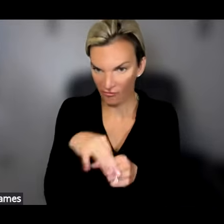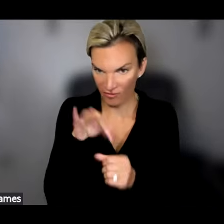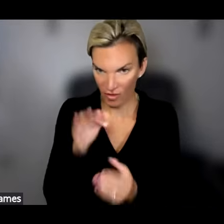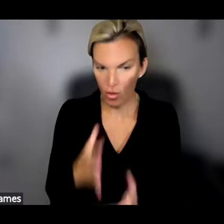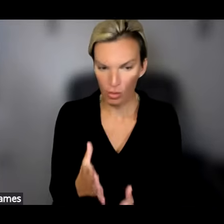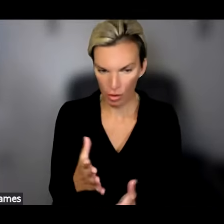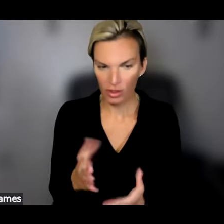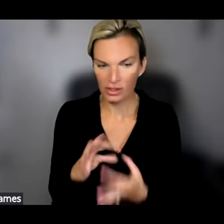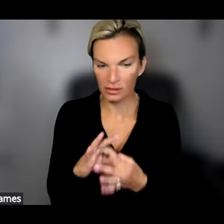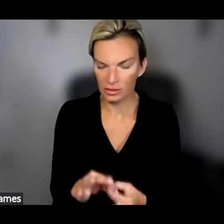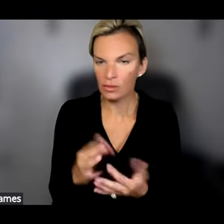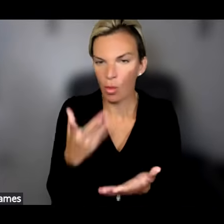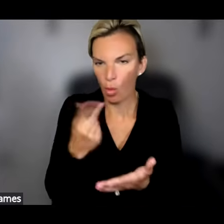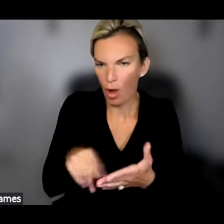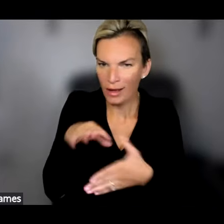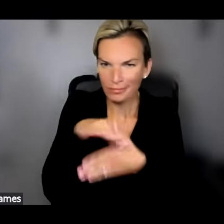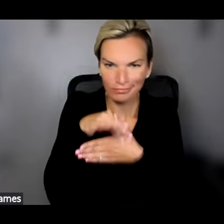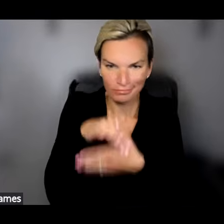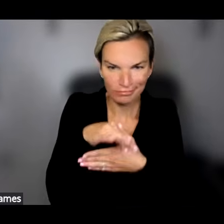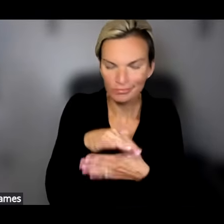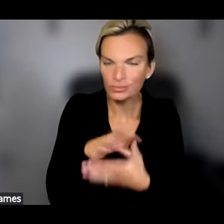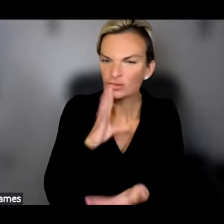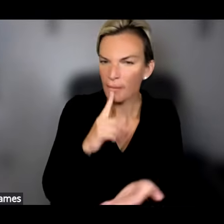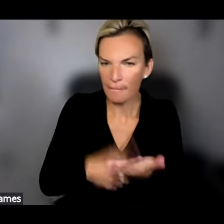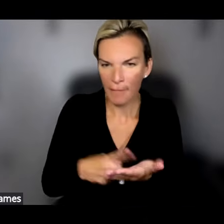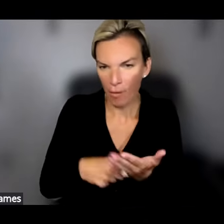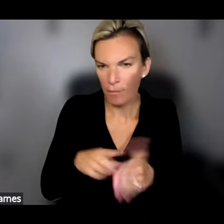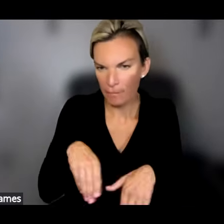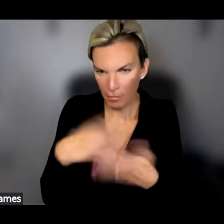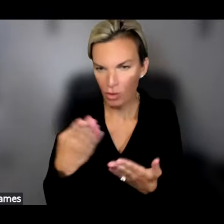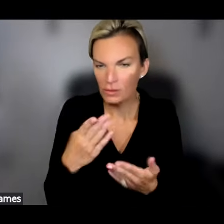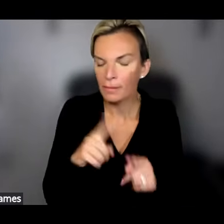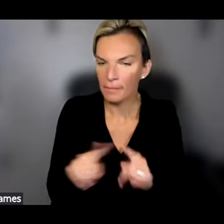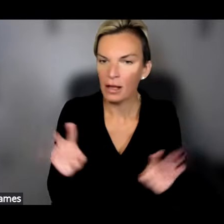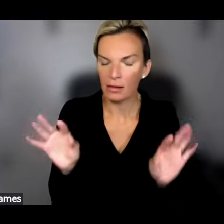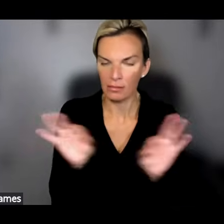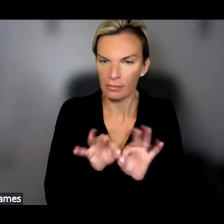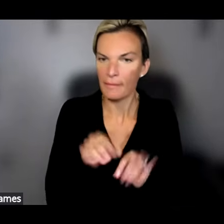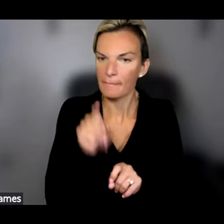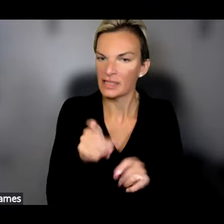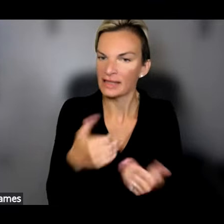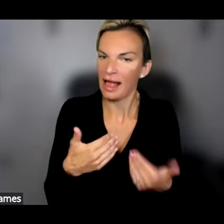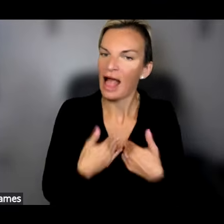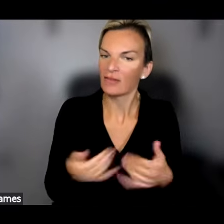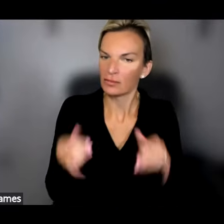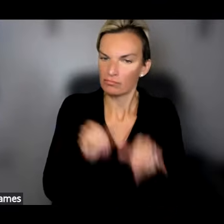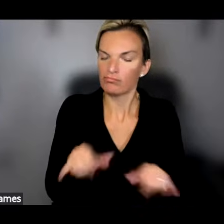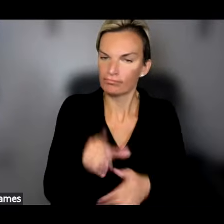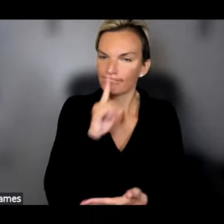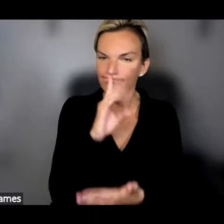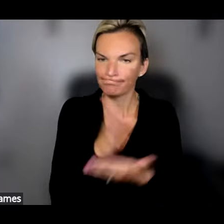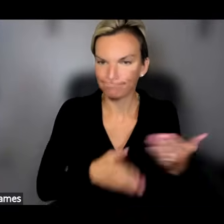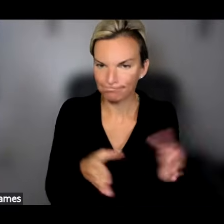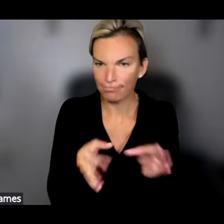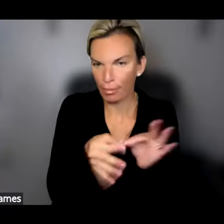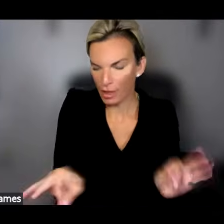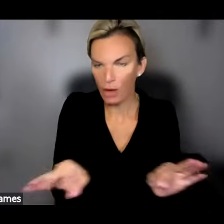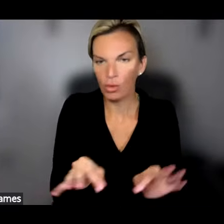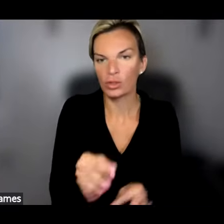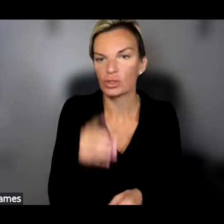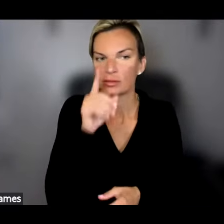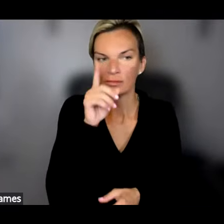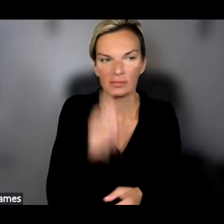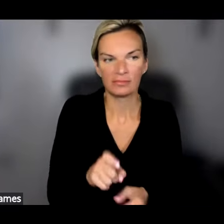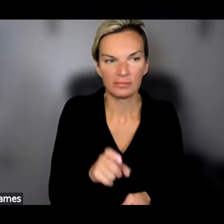legally precise, it must be clearly written using the words that have common everyday meaning to the general public, and it must not create prejudice for or